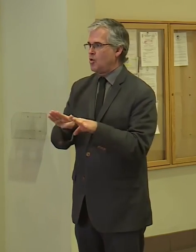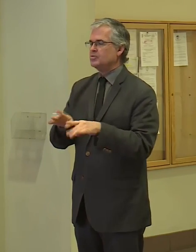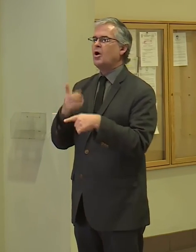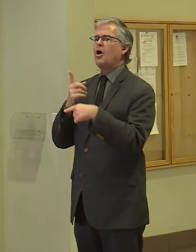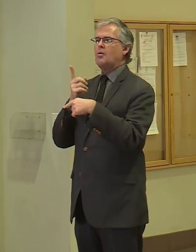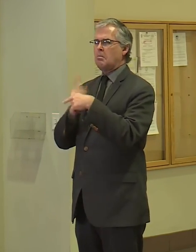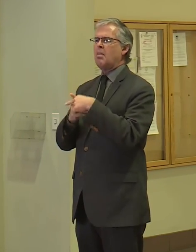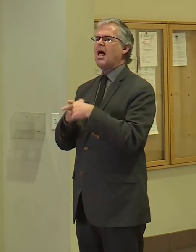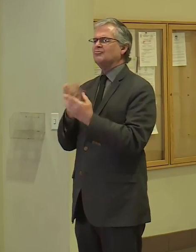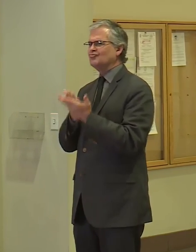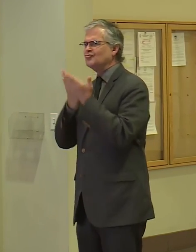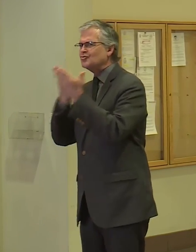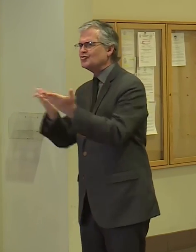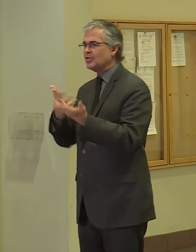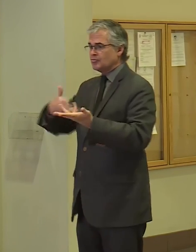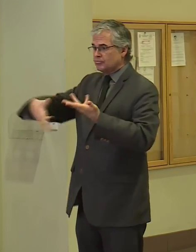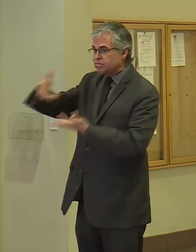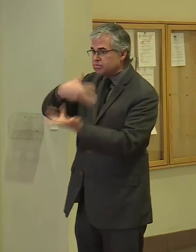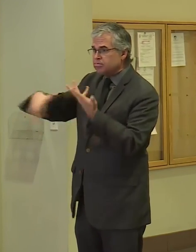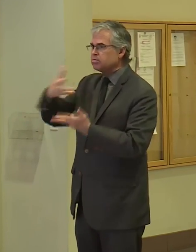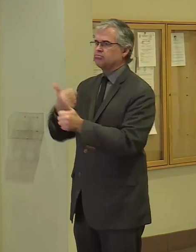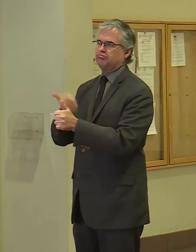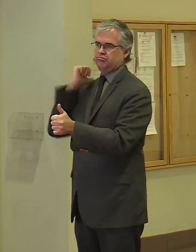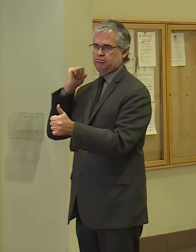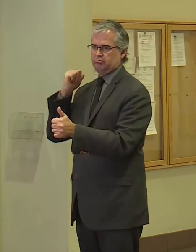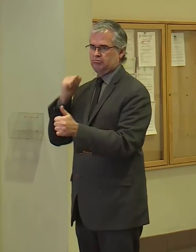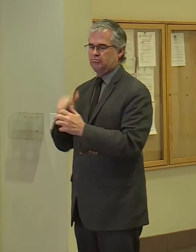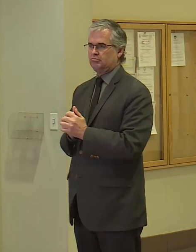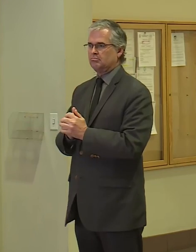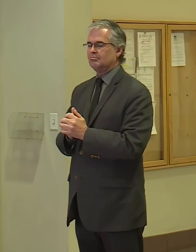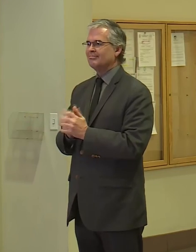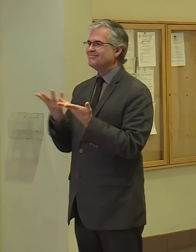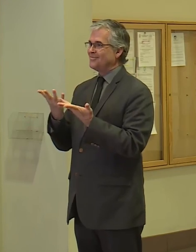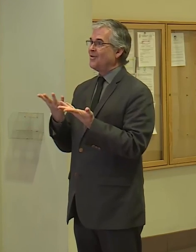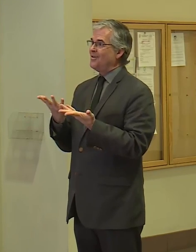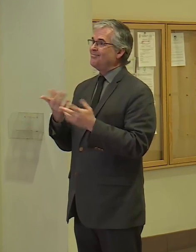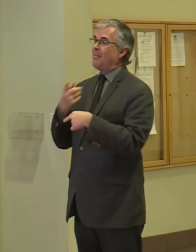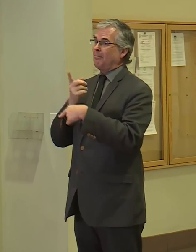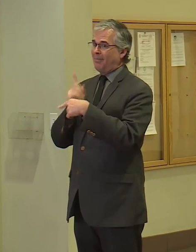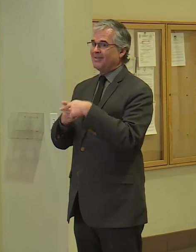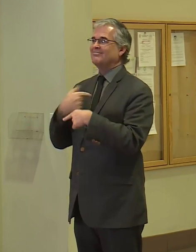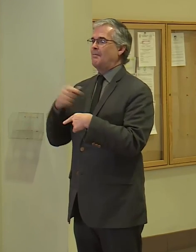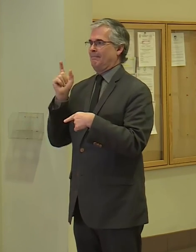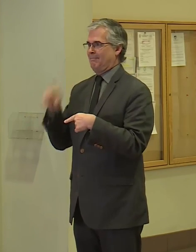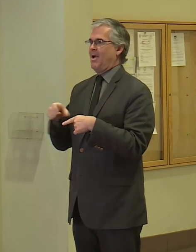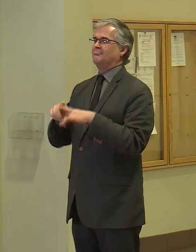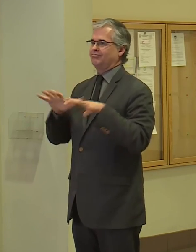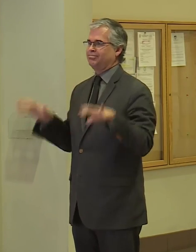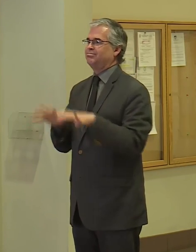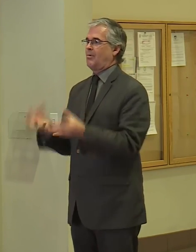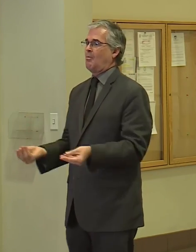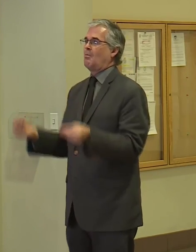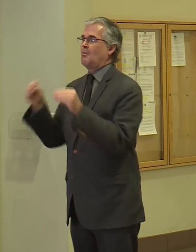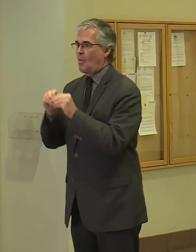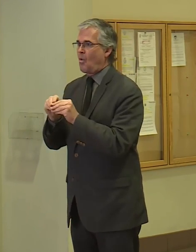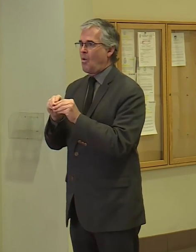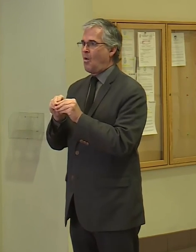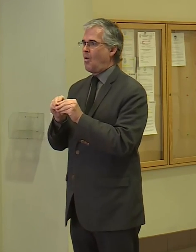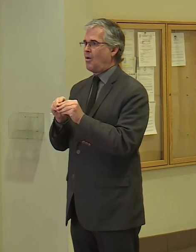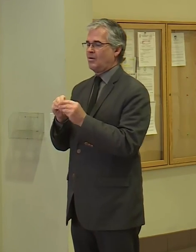distancing guidelines today this clear additional steps must be taken immediately in order to slow the spread